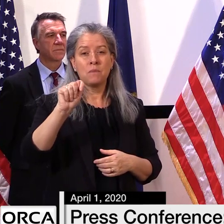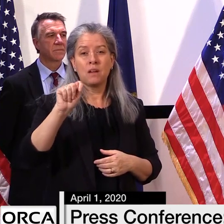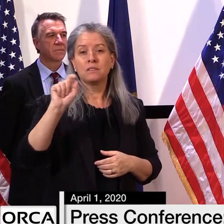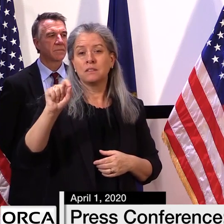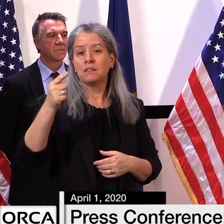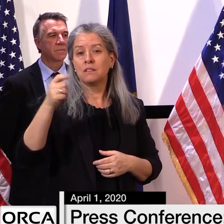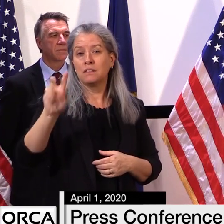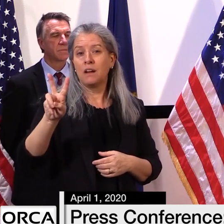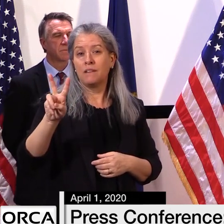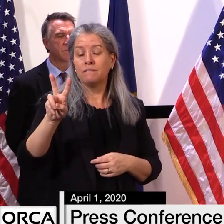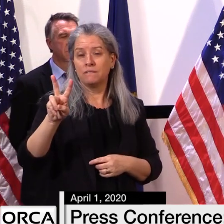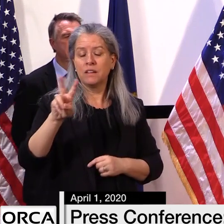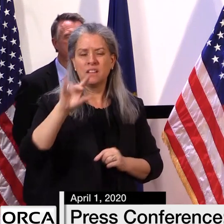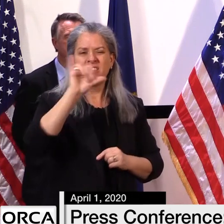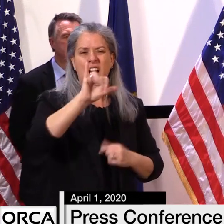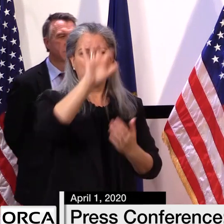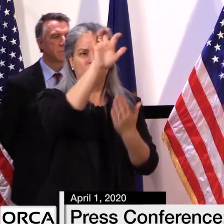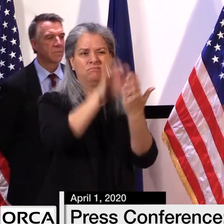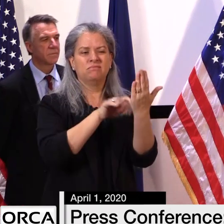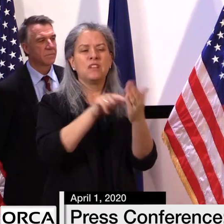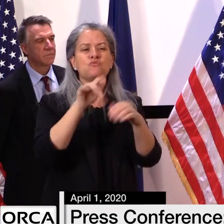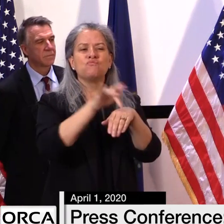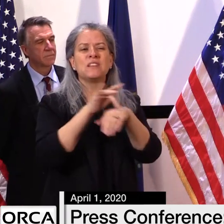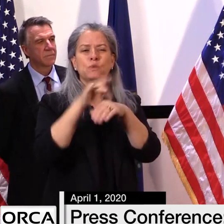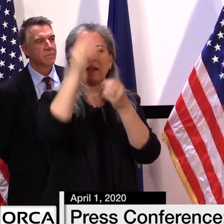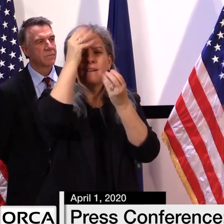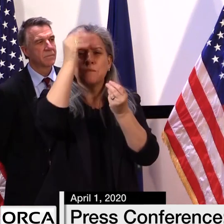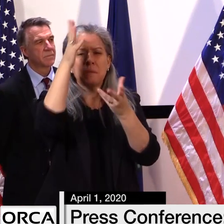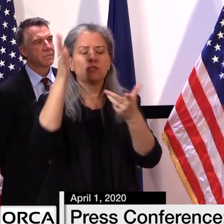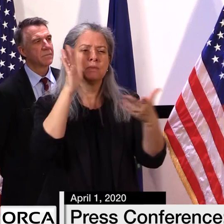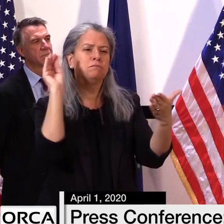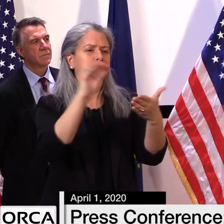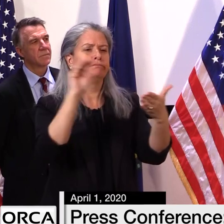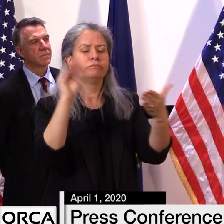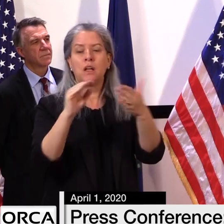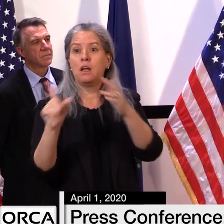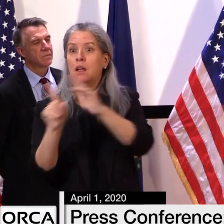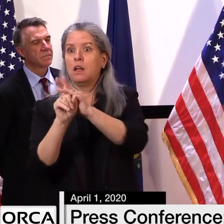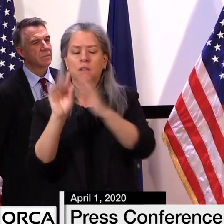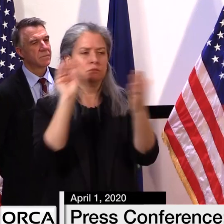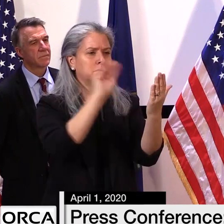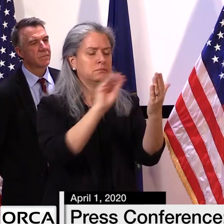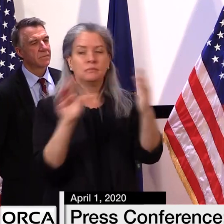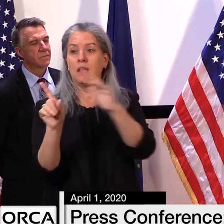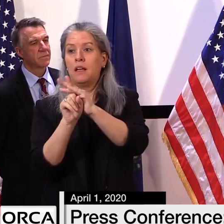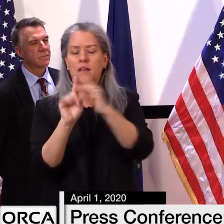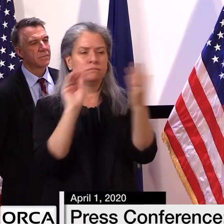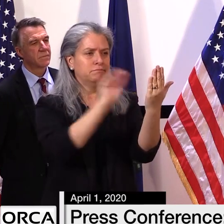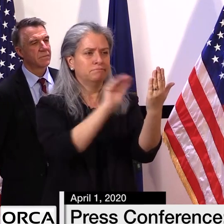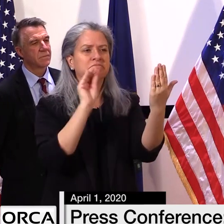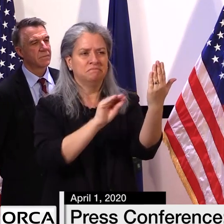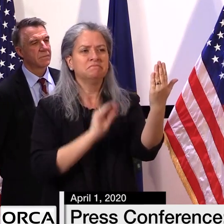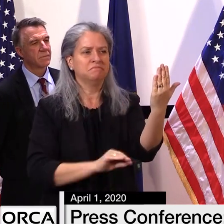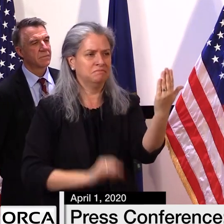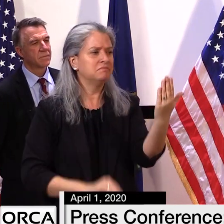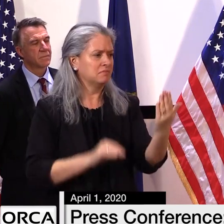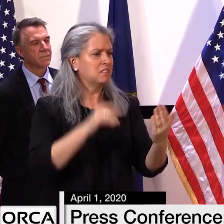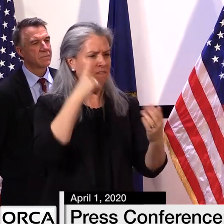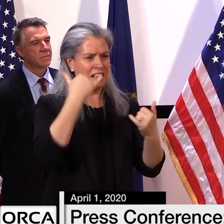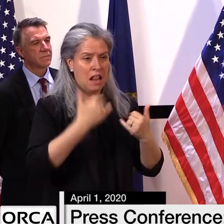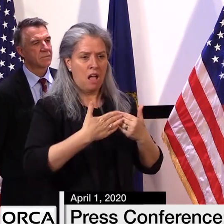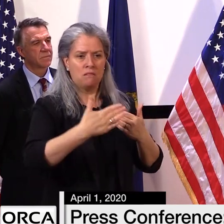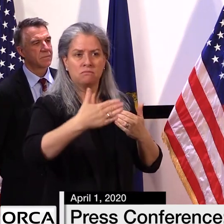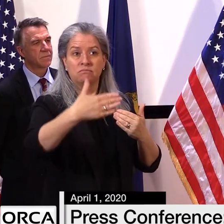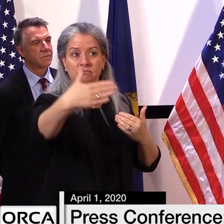accd.vermont.gov. That resource center will be updated in real time as the coming days, weeks, and months